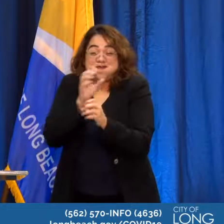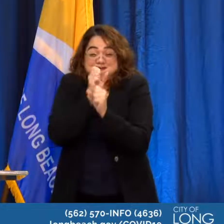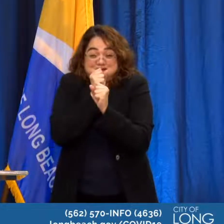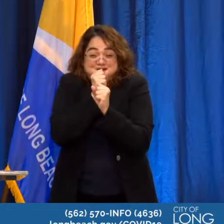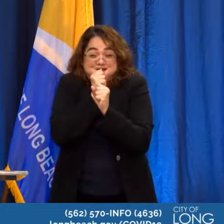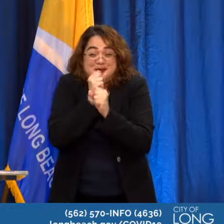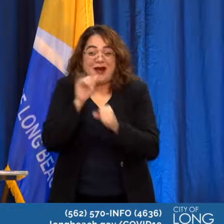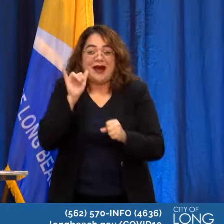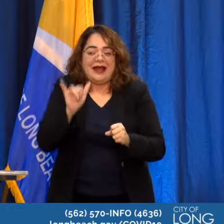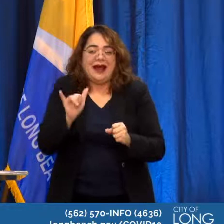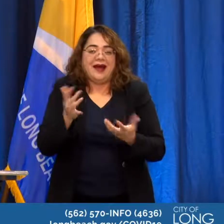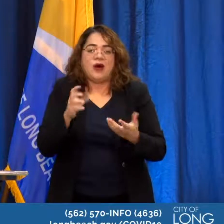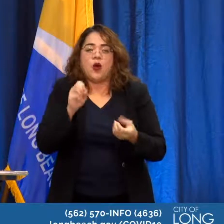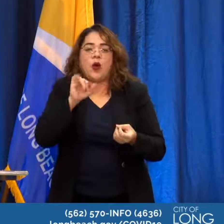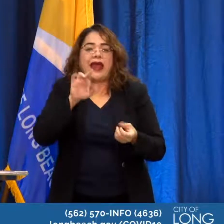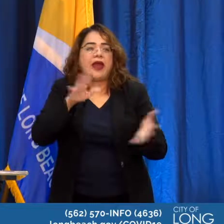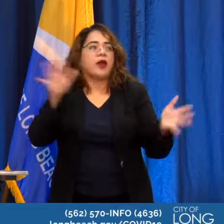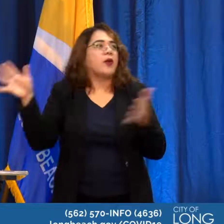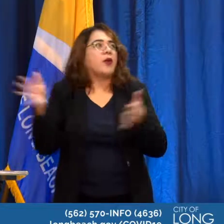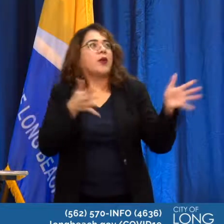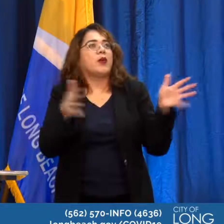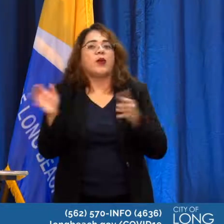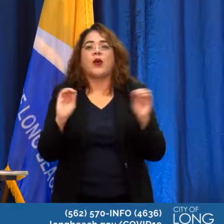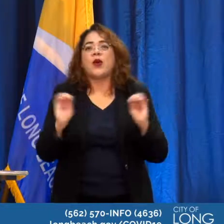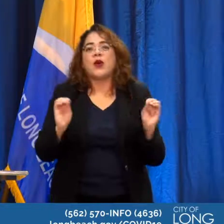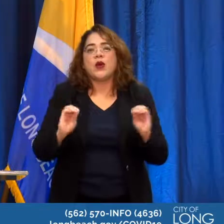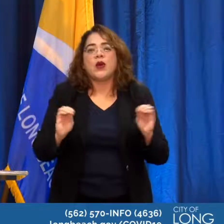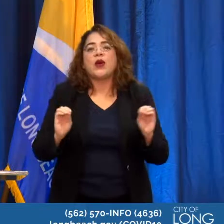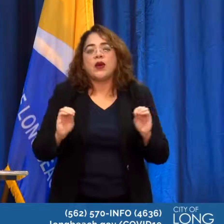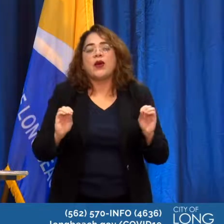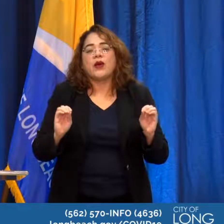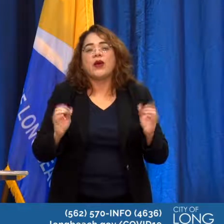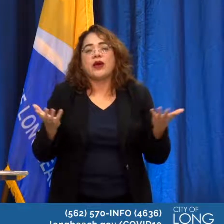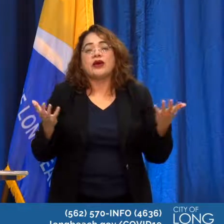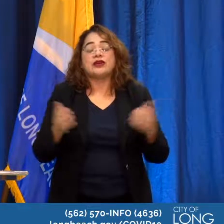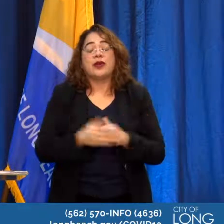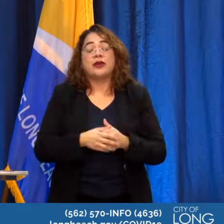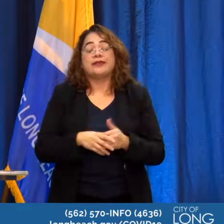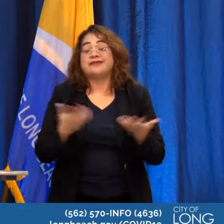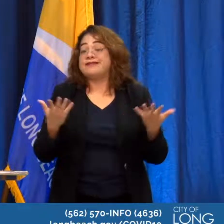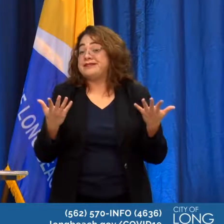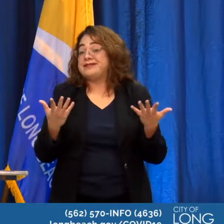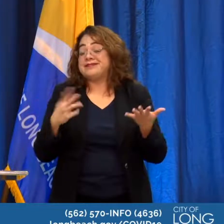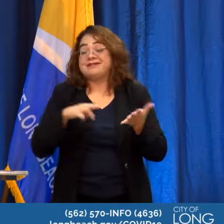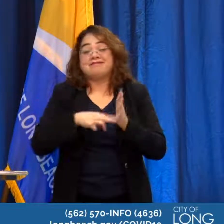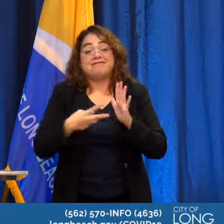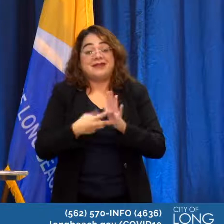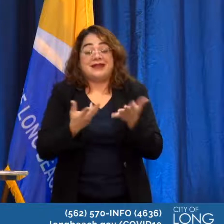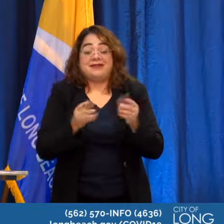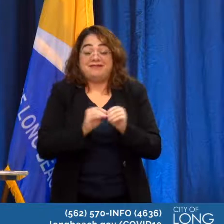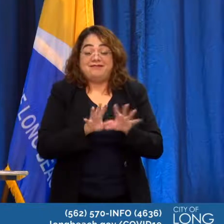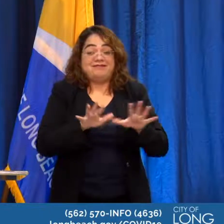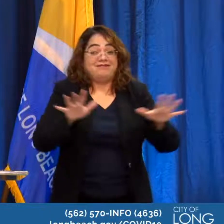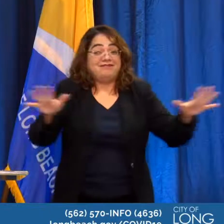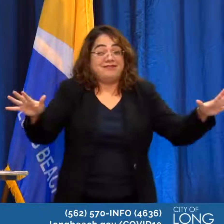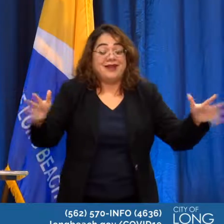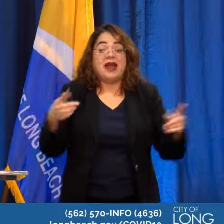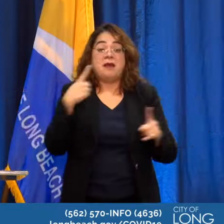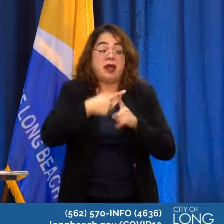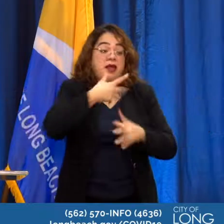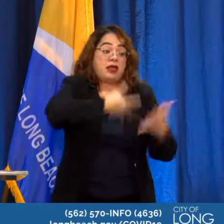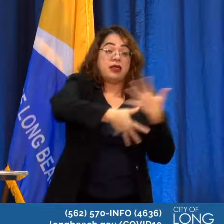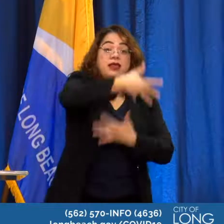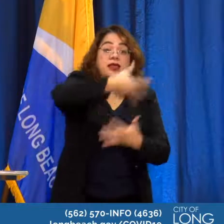moving forward. But just generally, there's more out there, and the people are spending more time together in